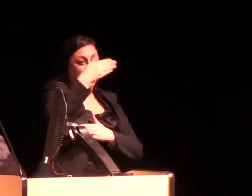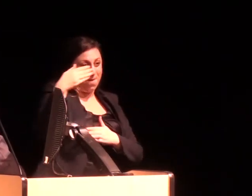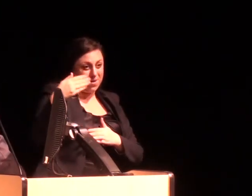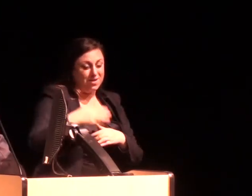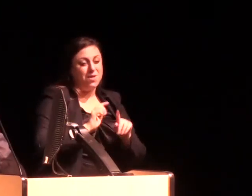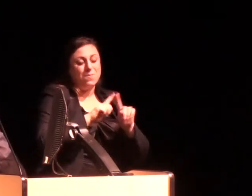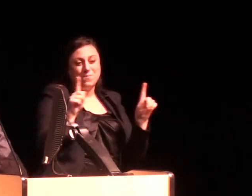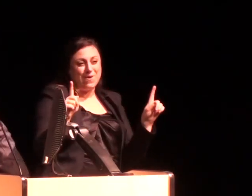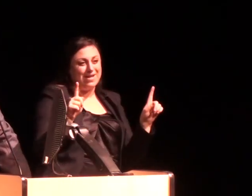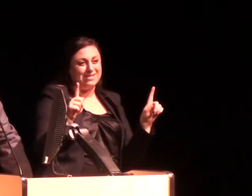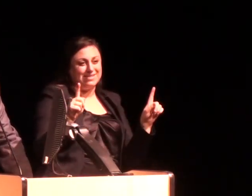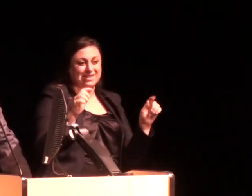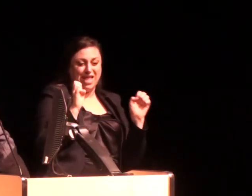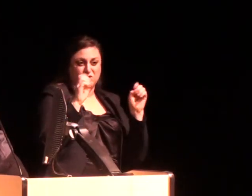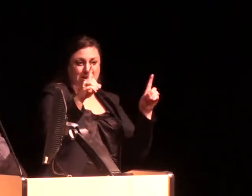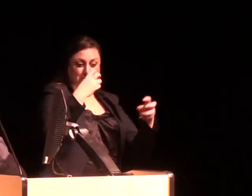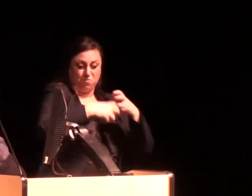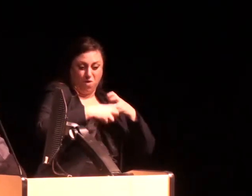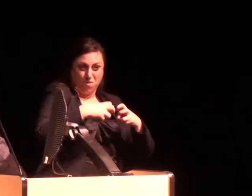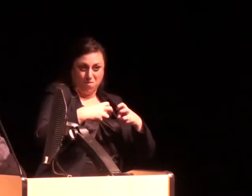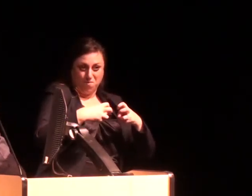to the Yes I Can educational program,